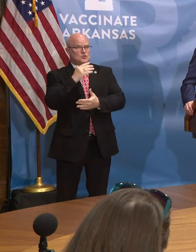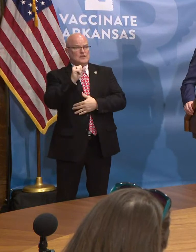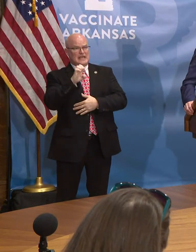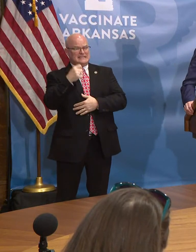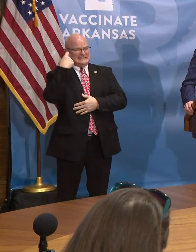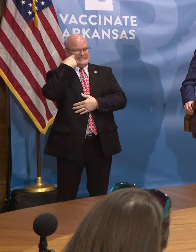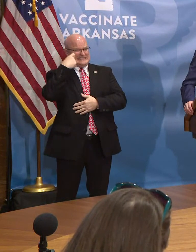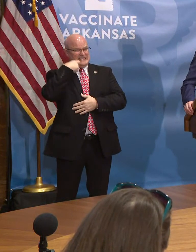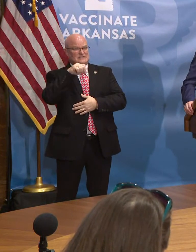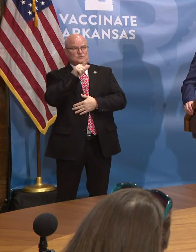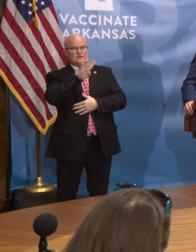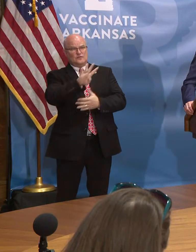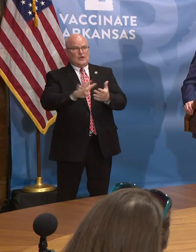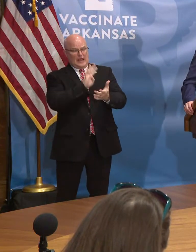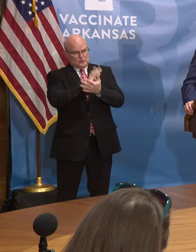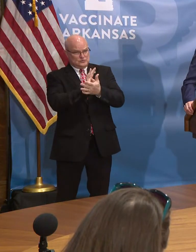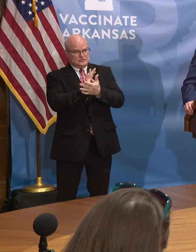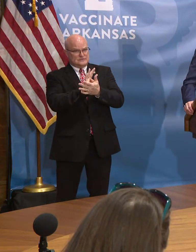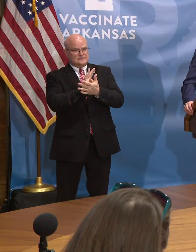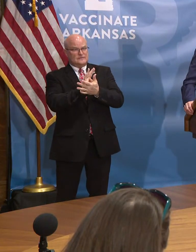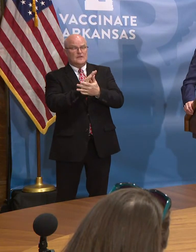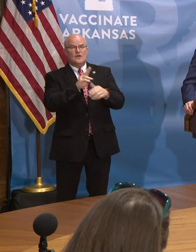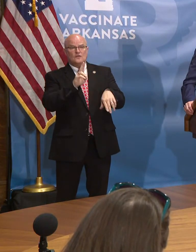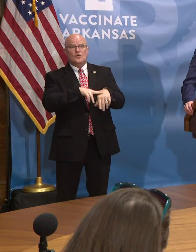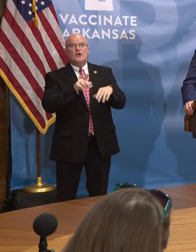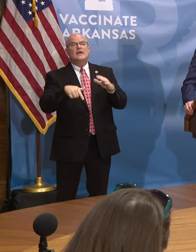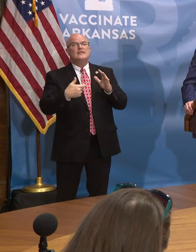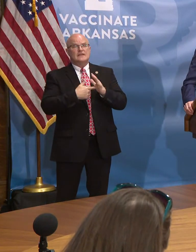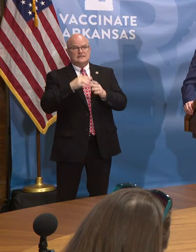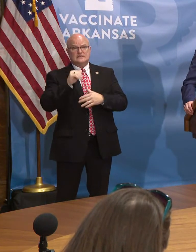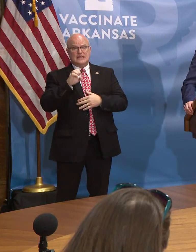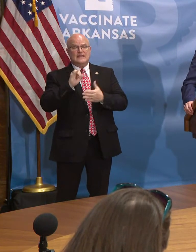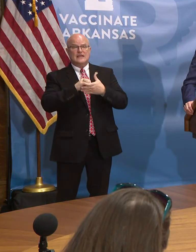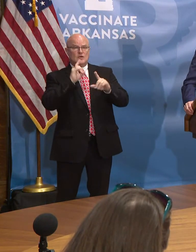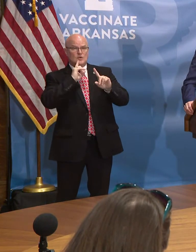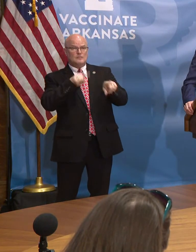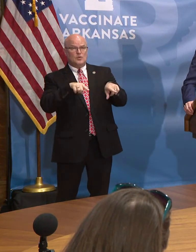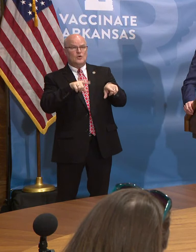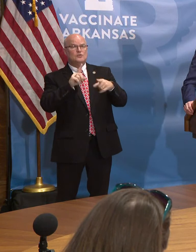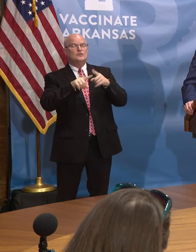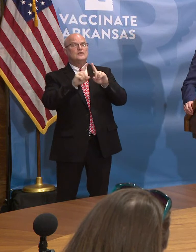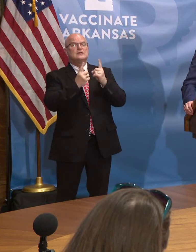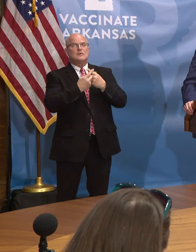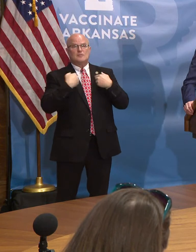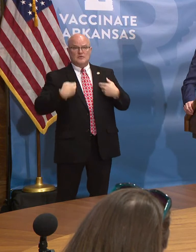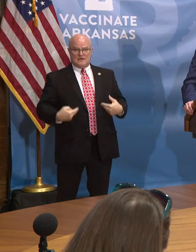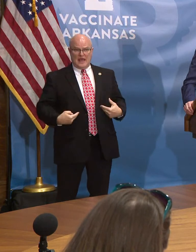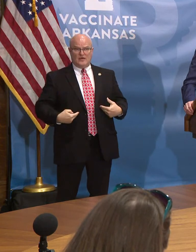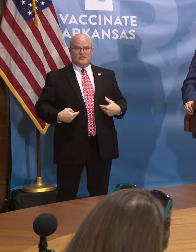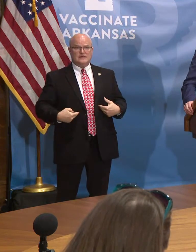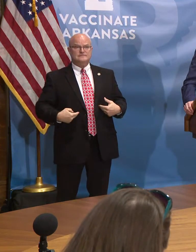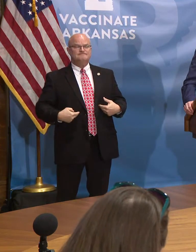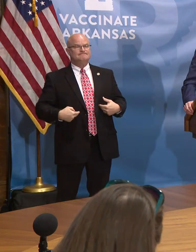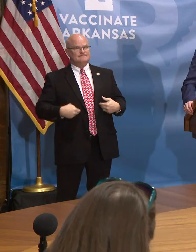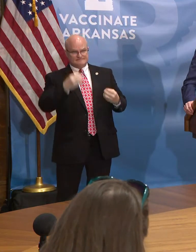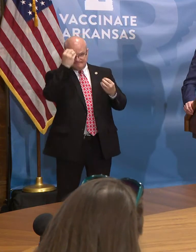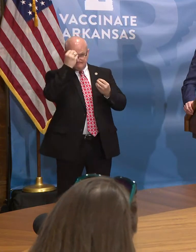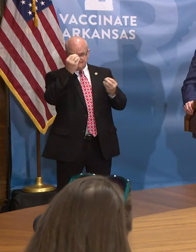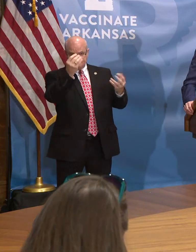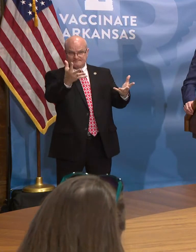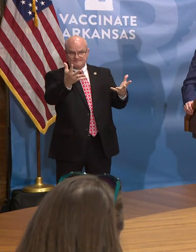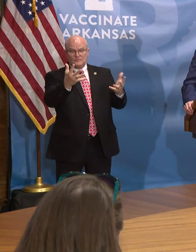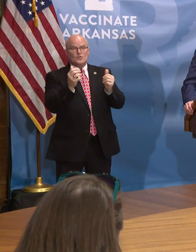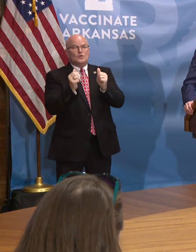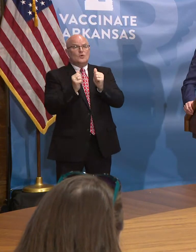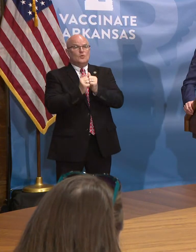in the last 24 hours. Of course, these are cases that are reported to the Department of Health. I remind everyone that